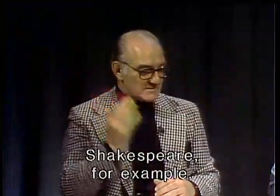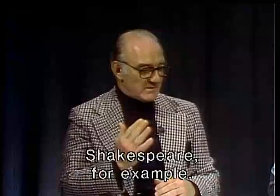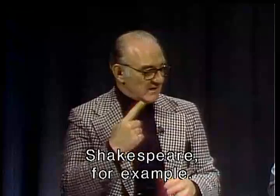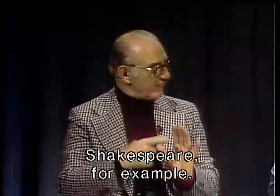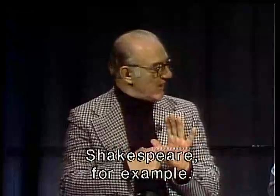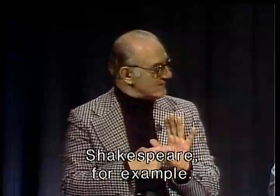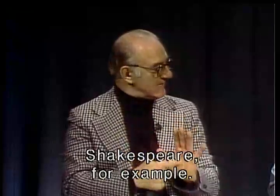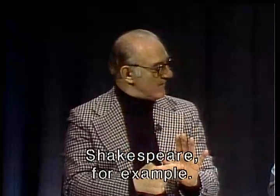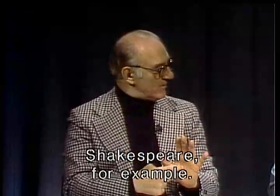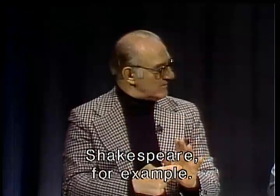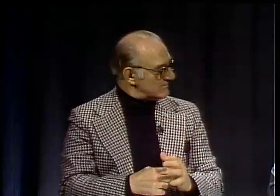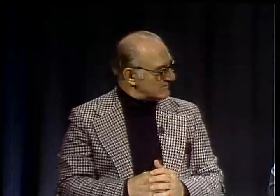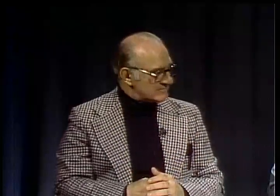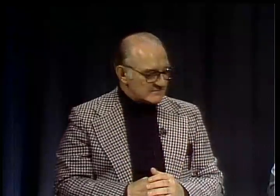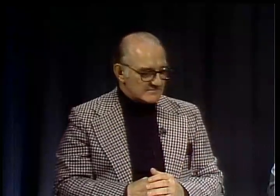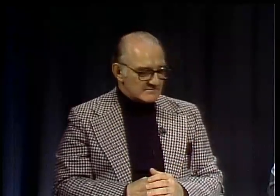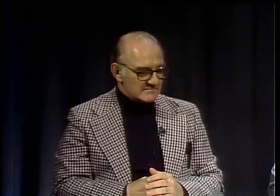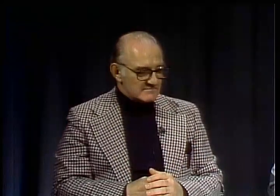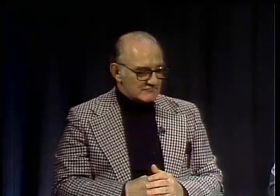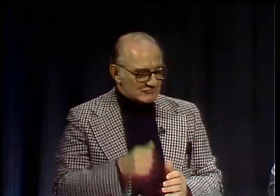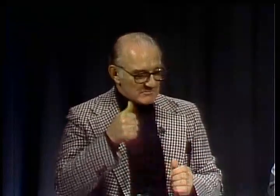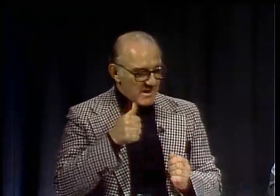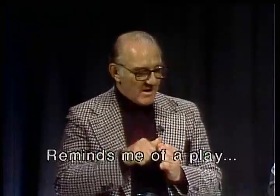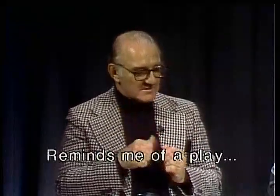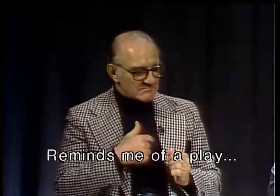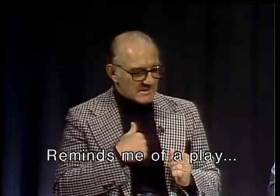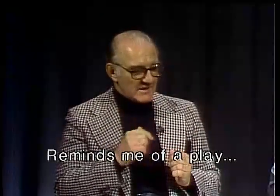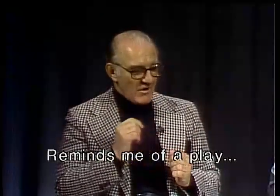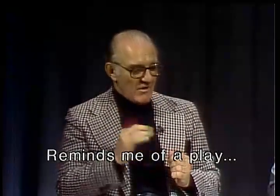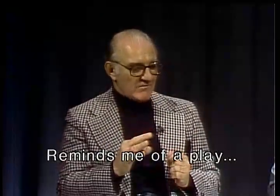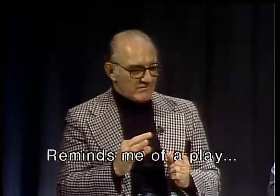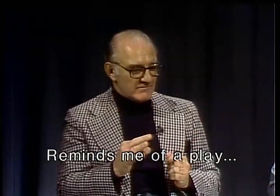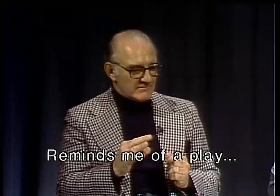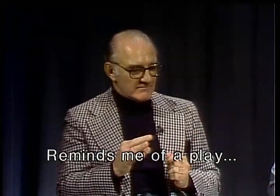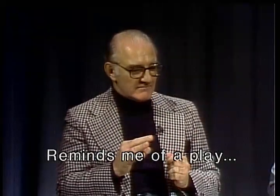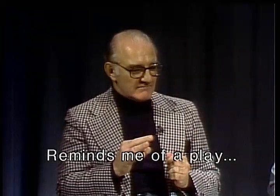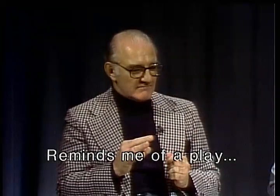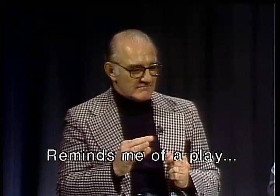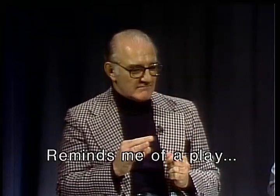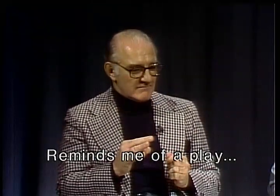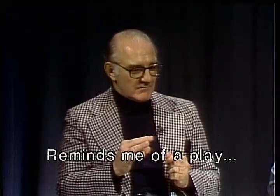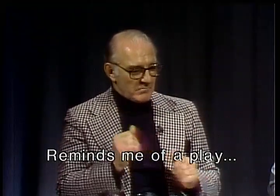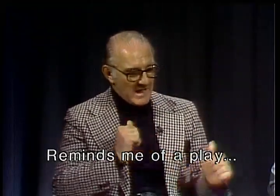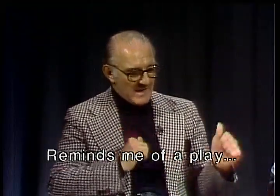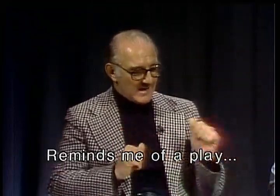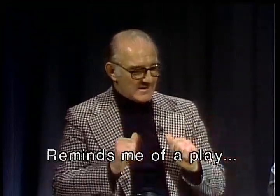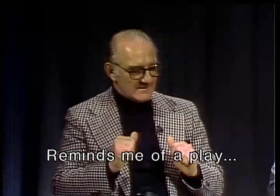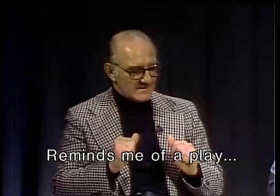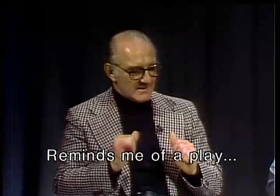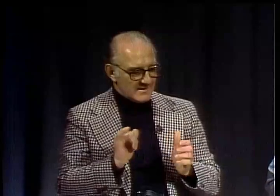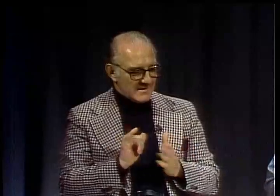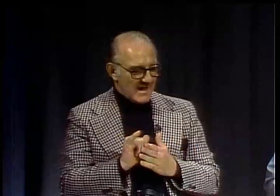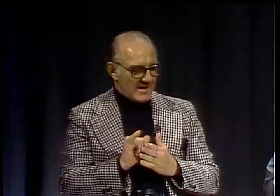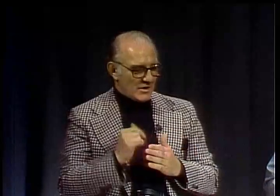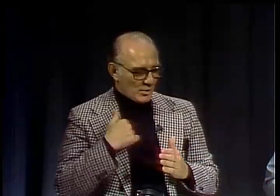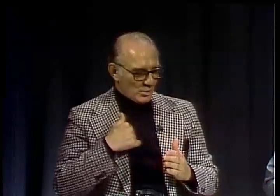Shakespeare, for example, reminds me of play that